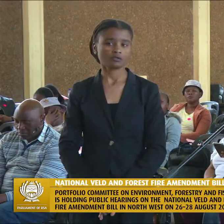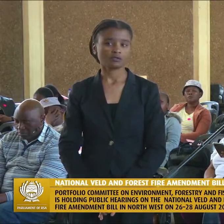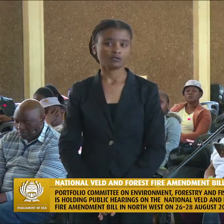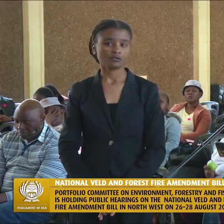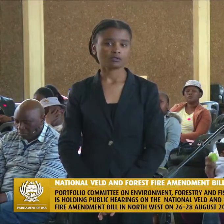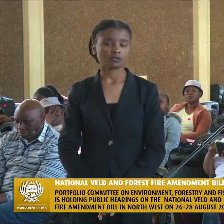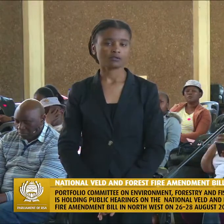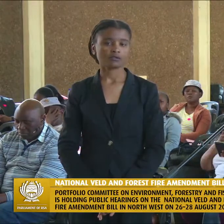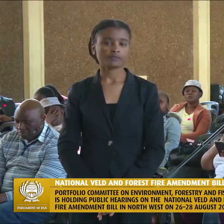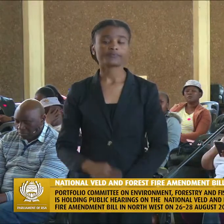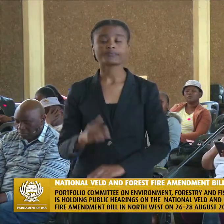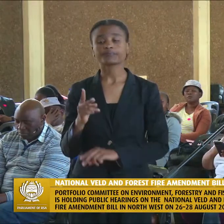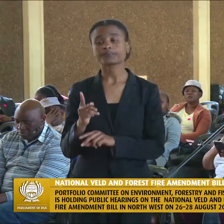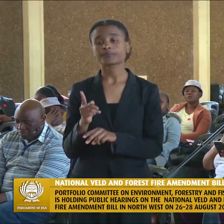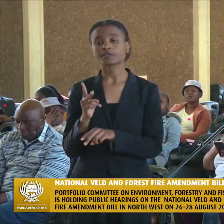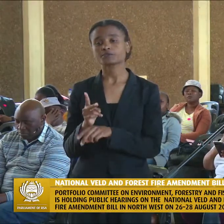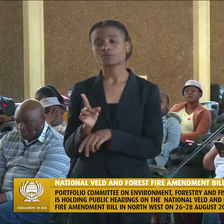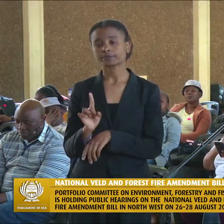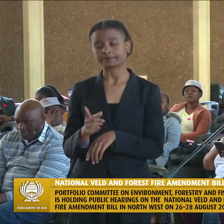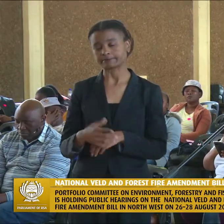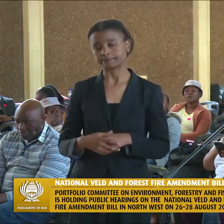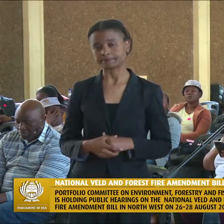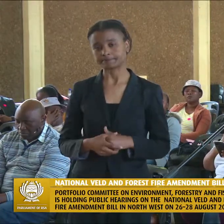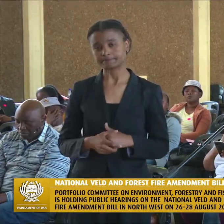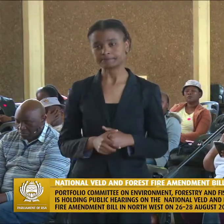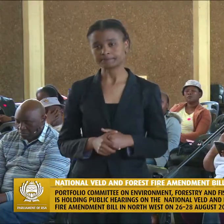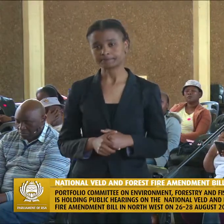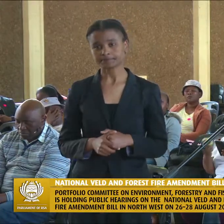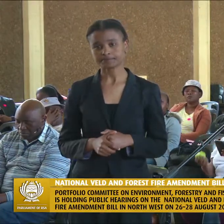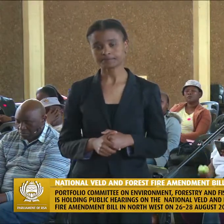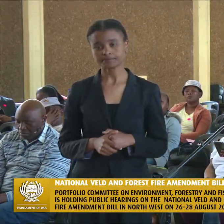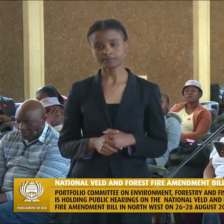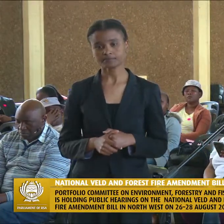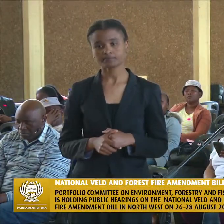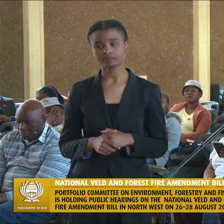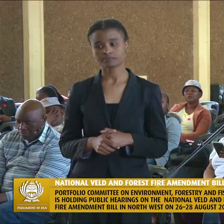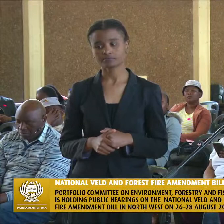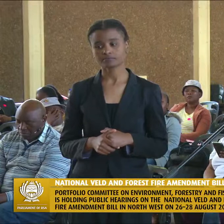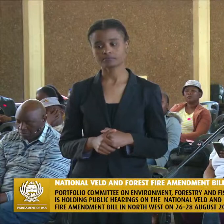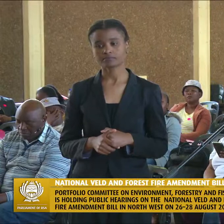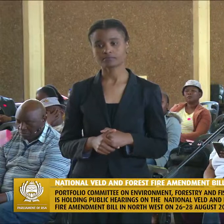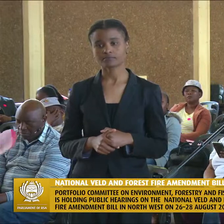happy the other thing are not coming